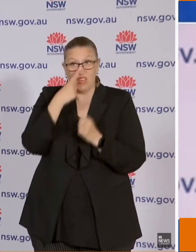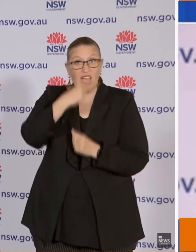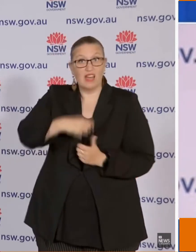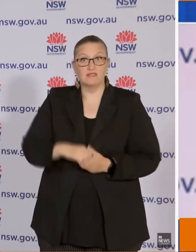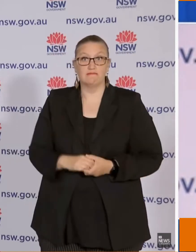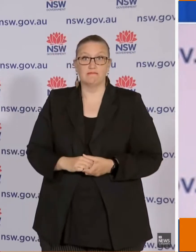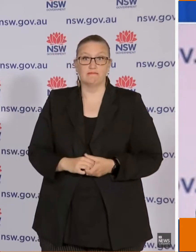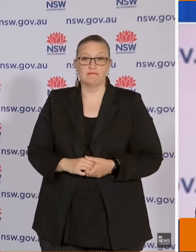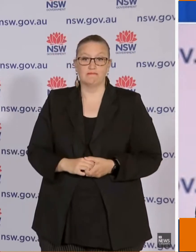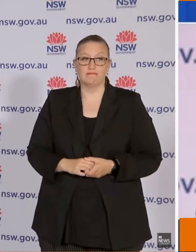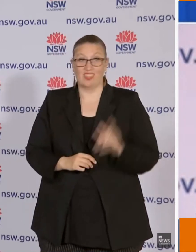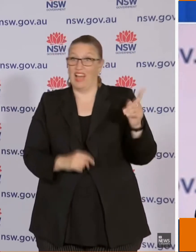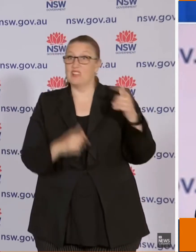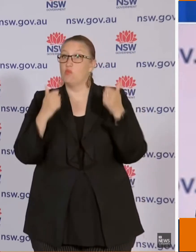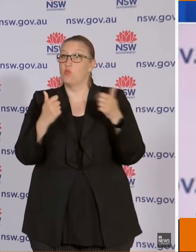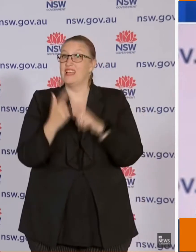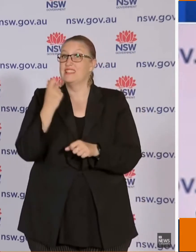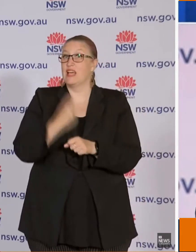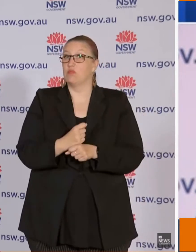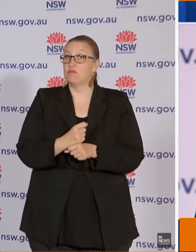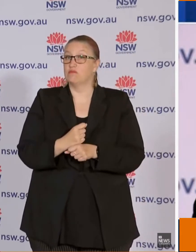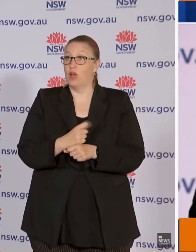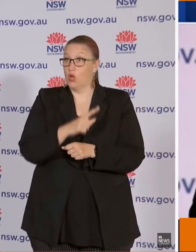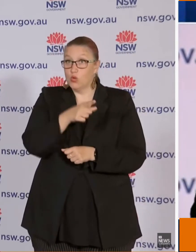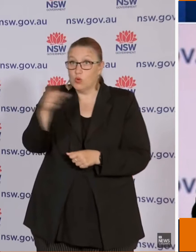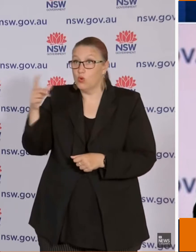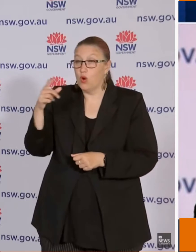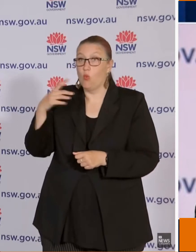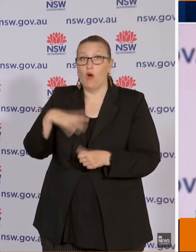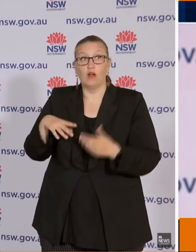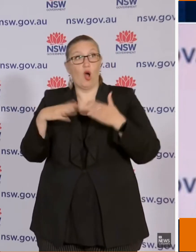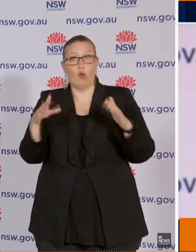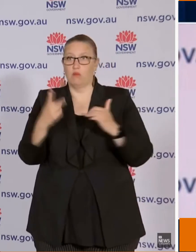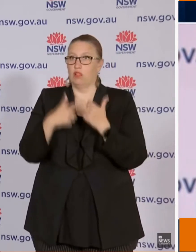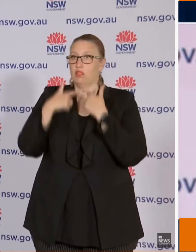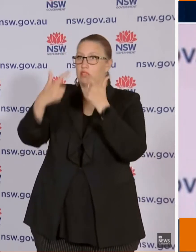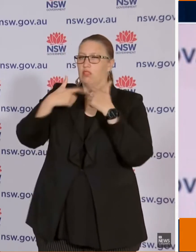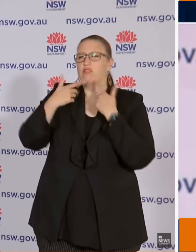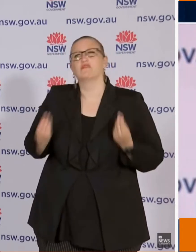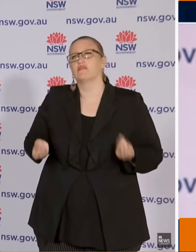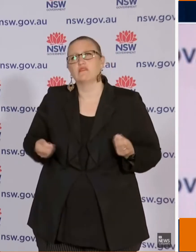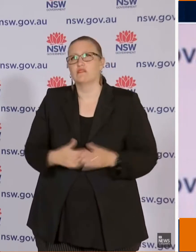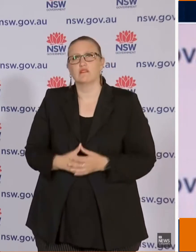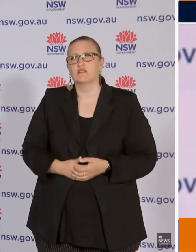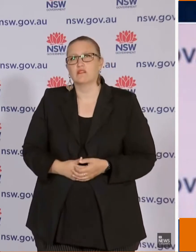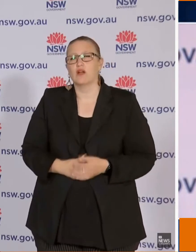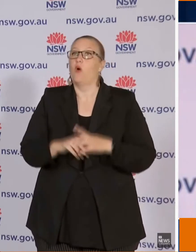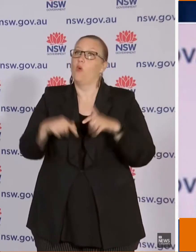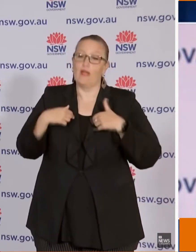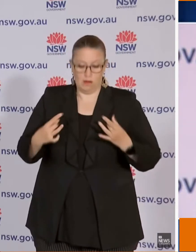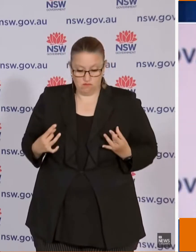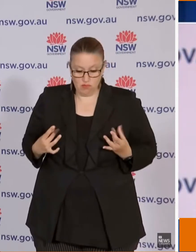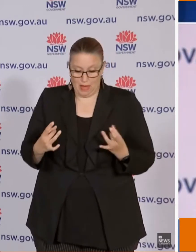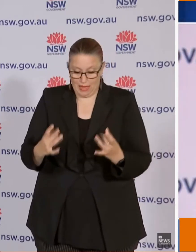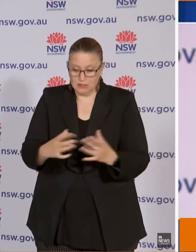to be stretched? Yes. But are we prepared? Have we trained up our staff? And of course, those hospitals in those